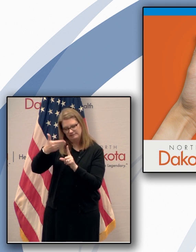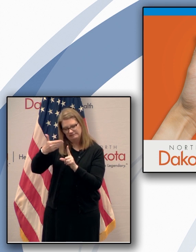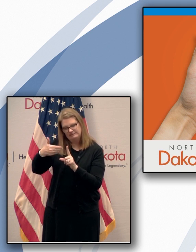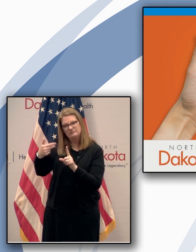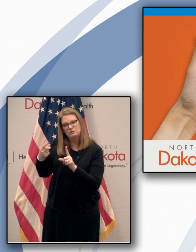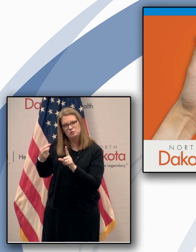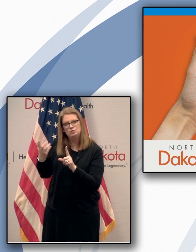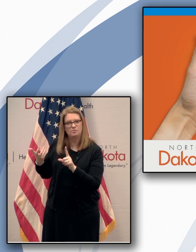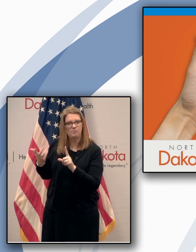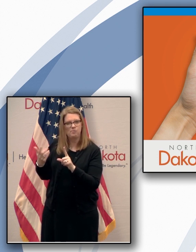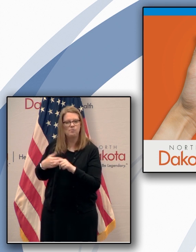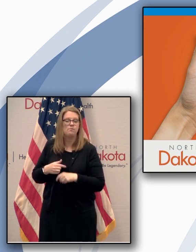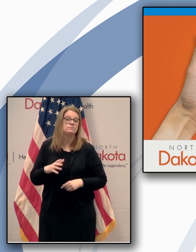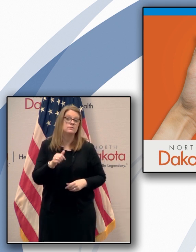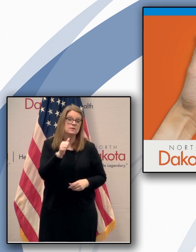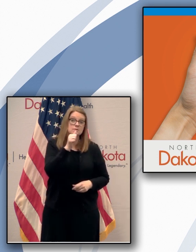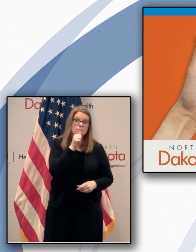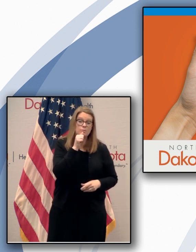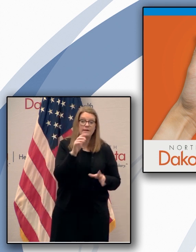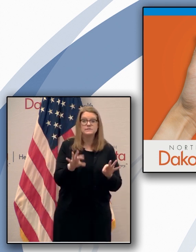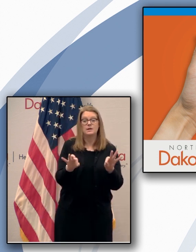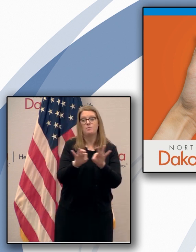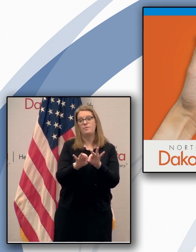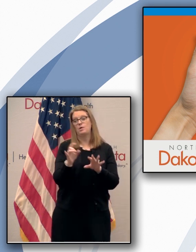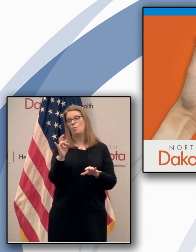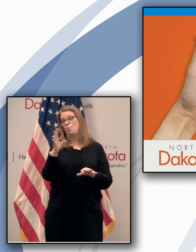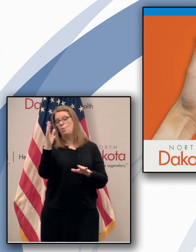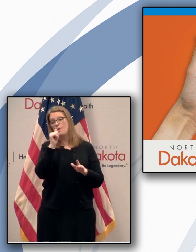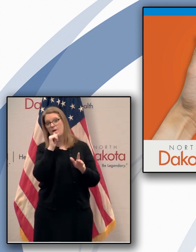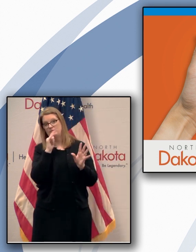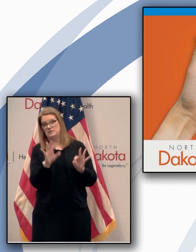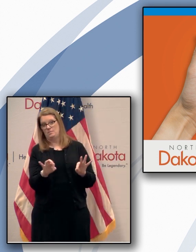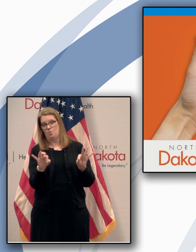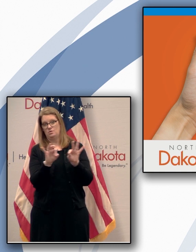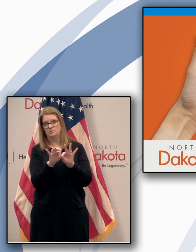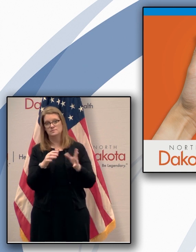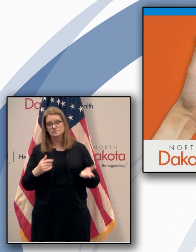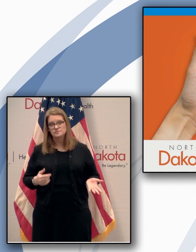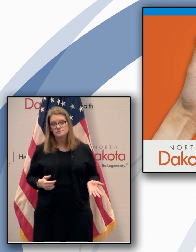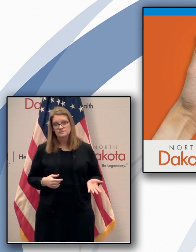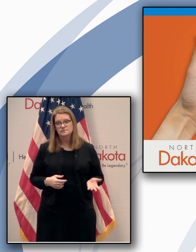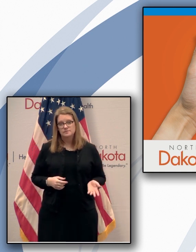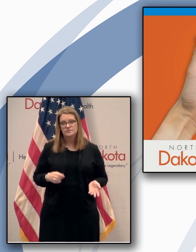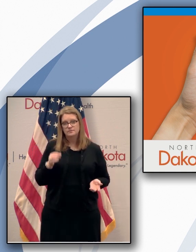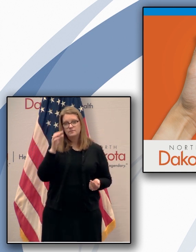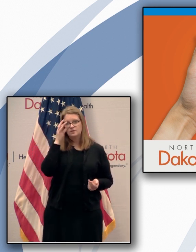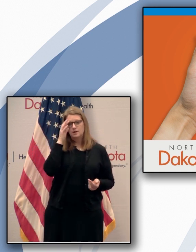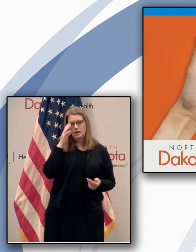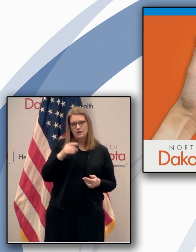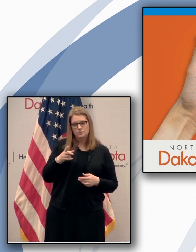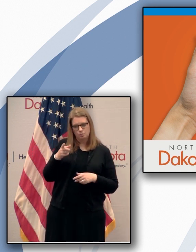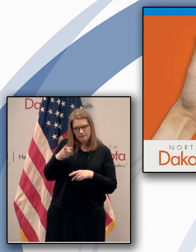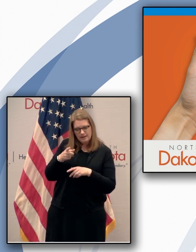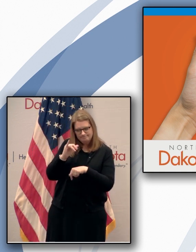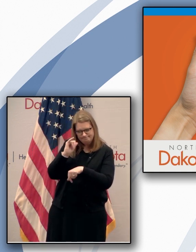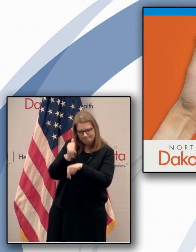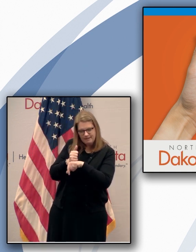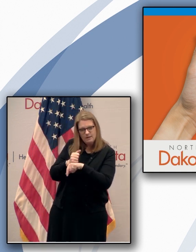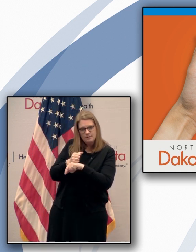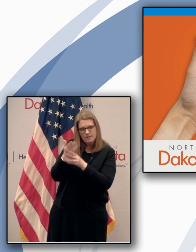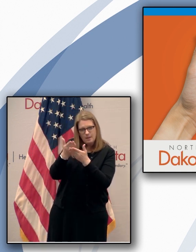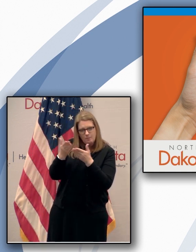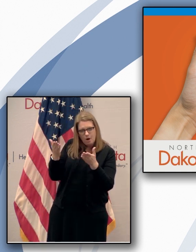Your privacy is essential, and having privacy was at the core of the design of this product.